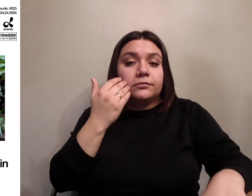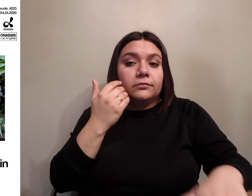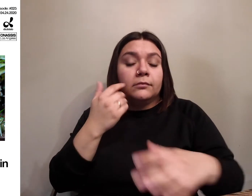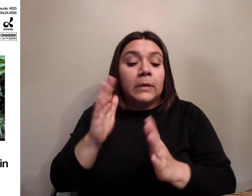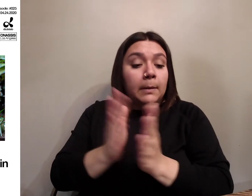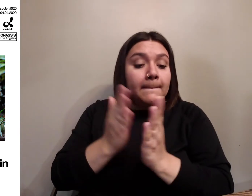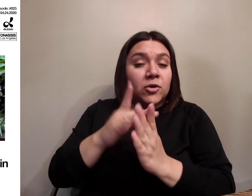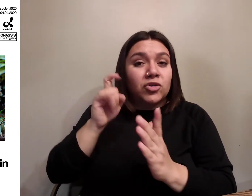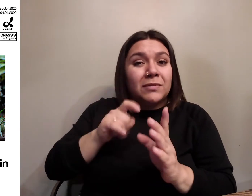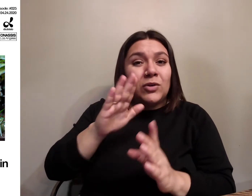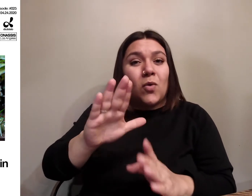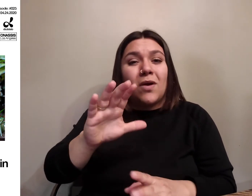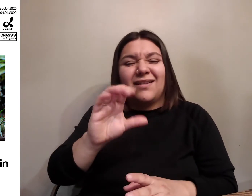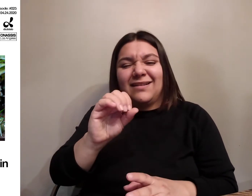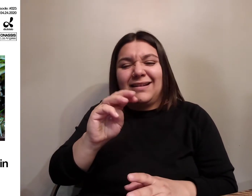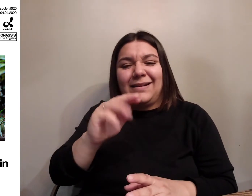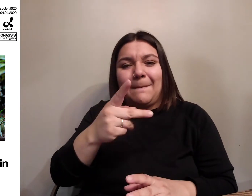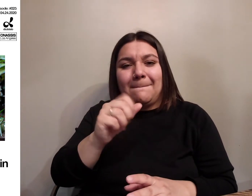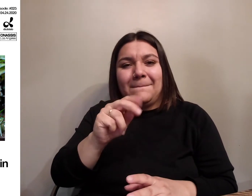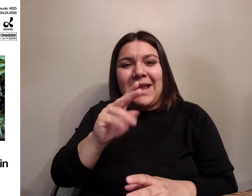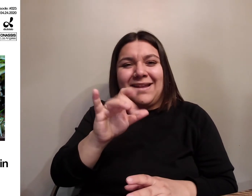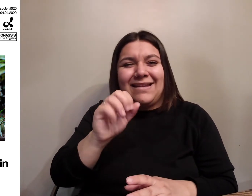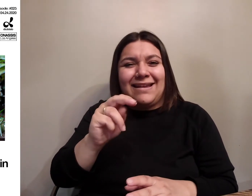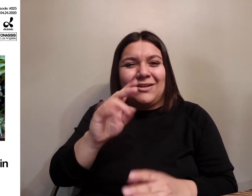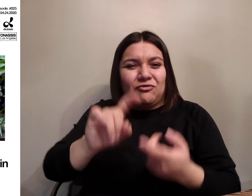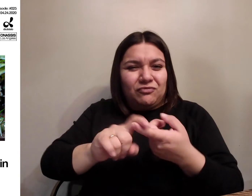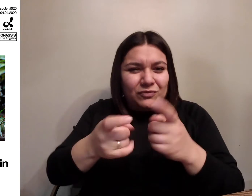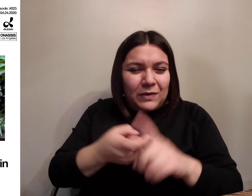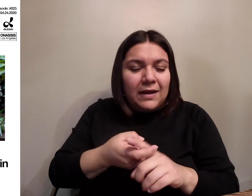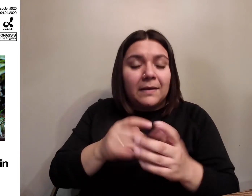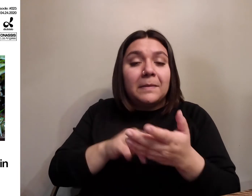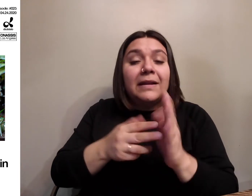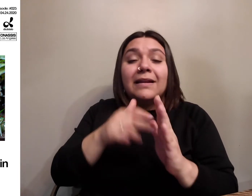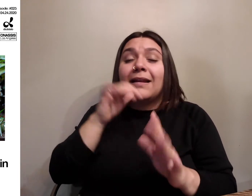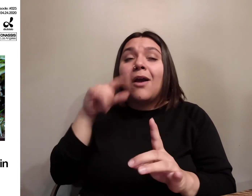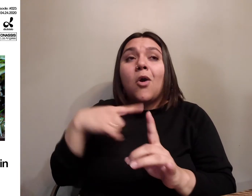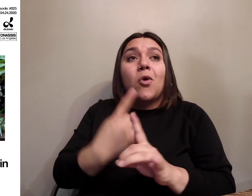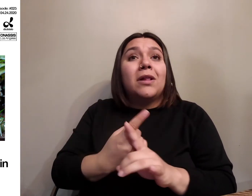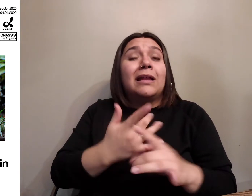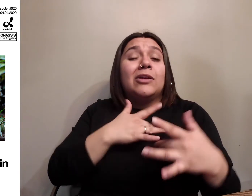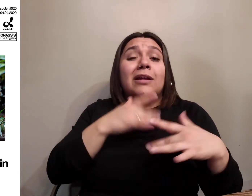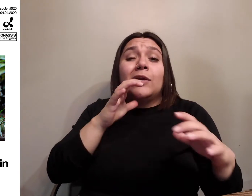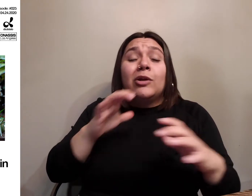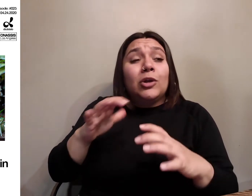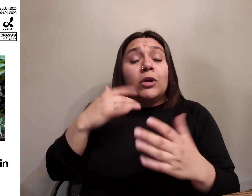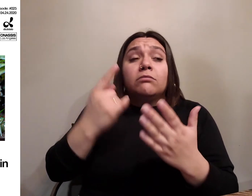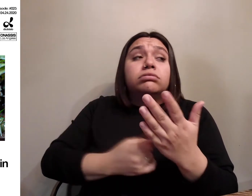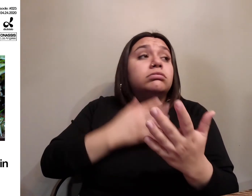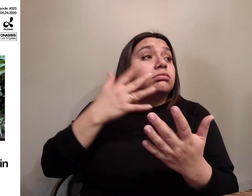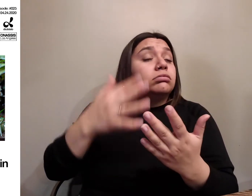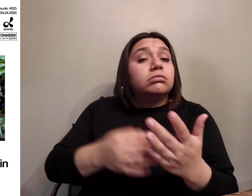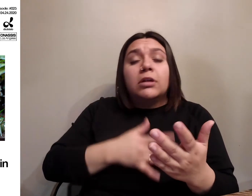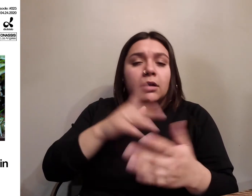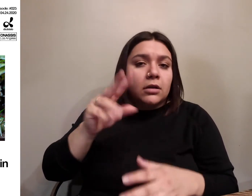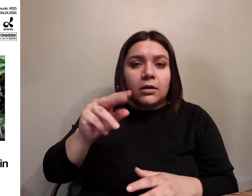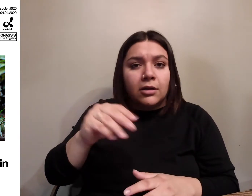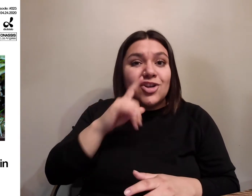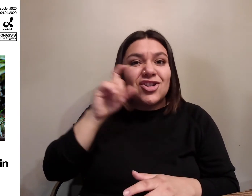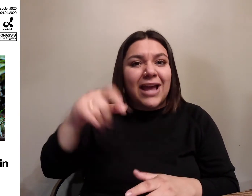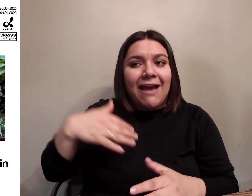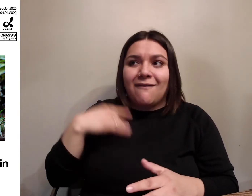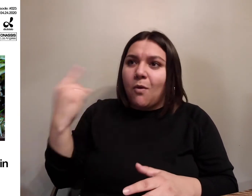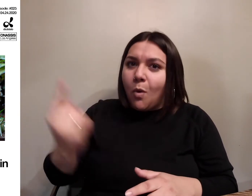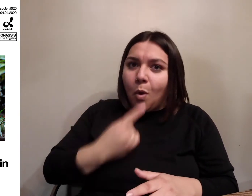continuous, Books are companions. So it's not just it's something you